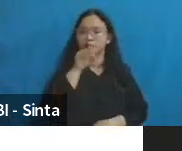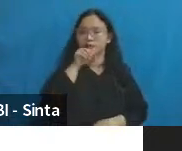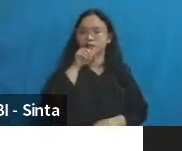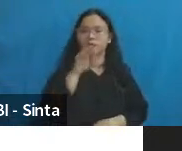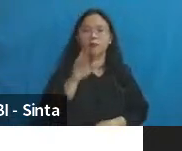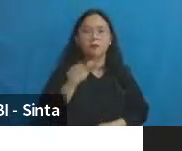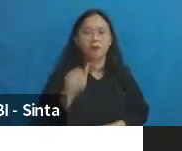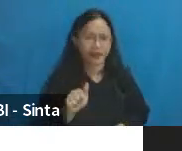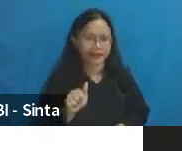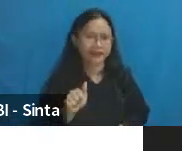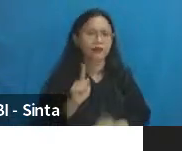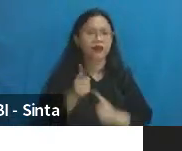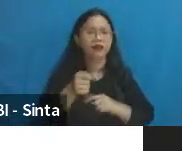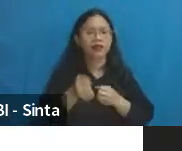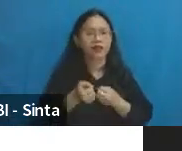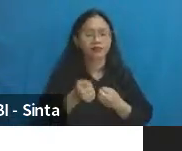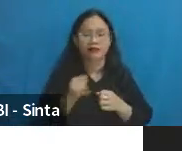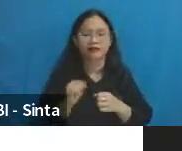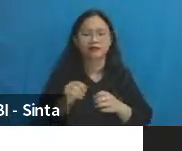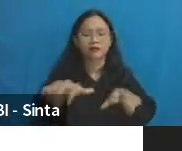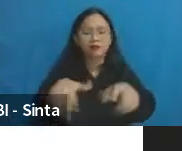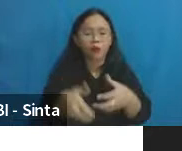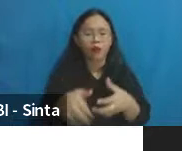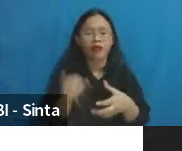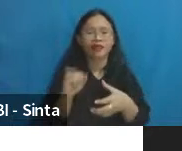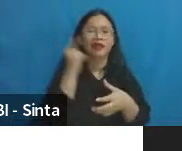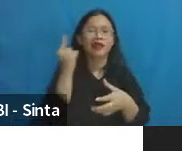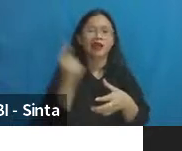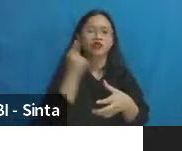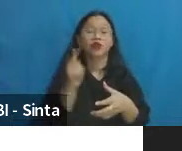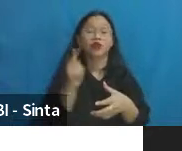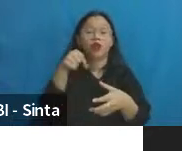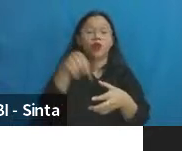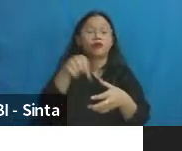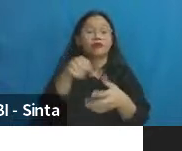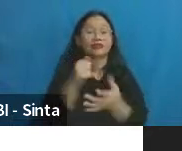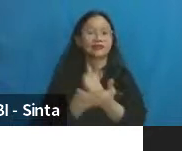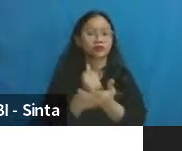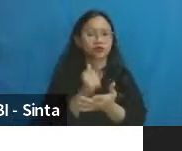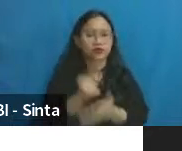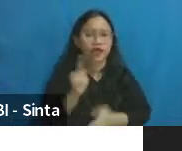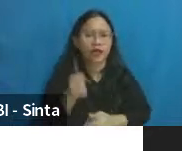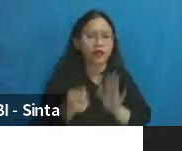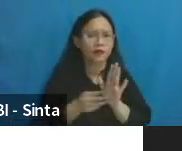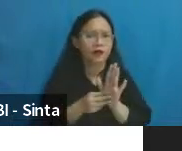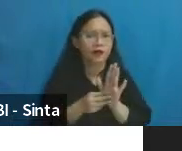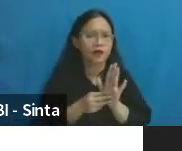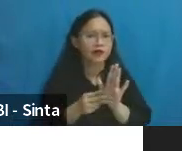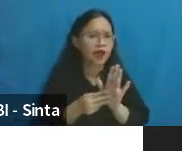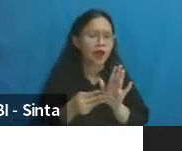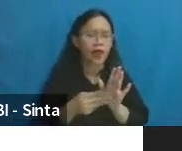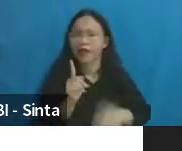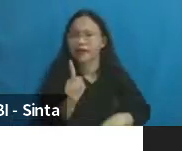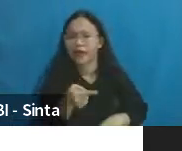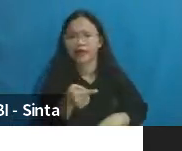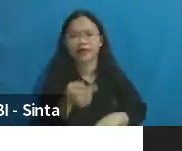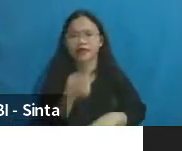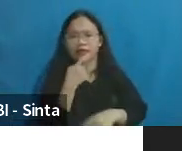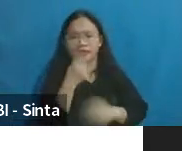shows a continuing strategy of intolerance on the part of the security forces and the government on free expression in West